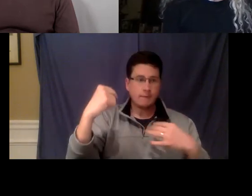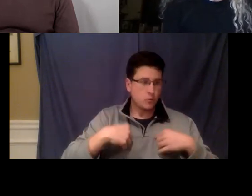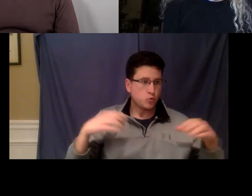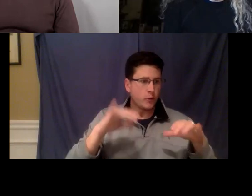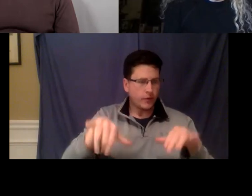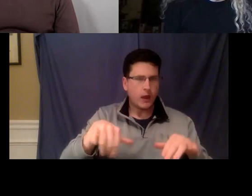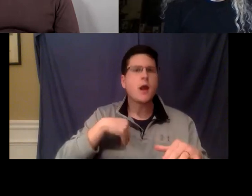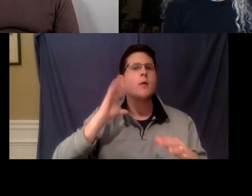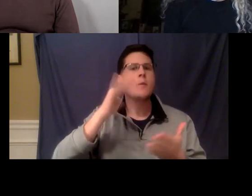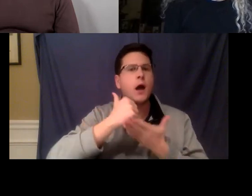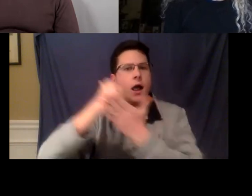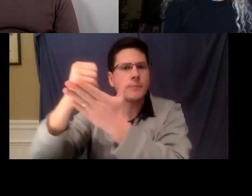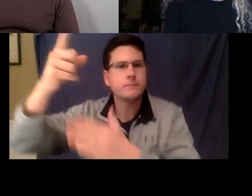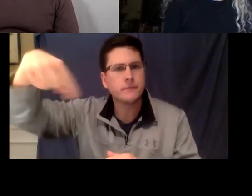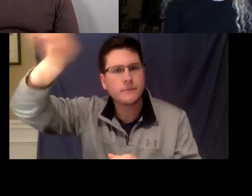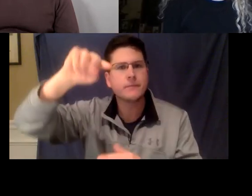people could